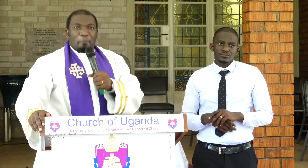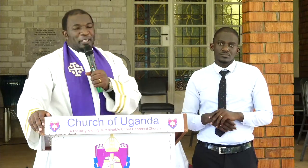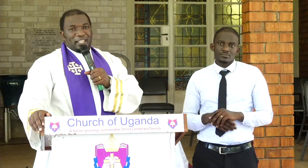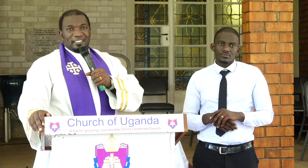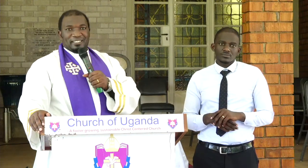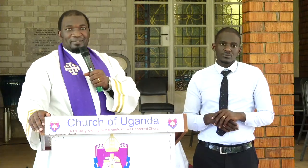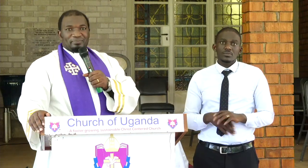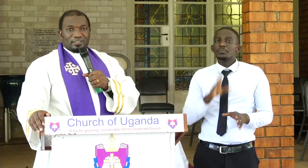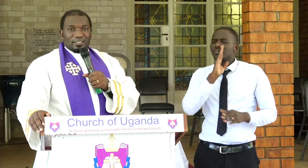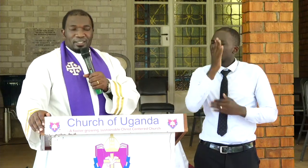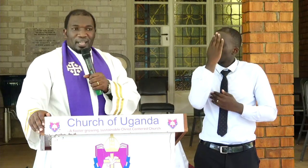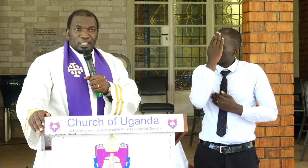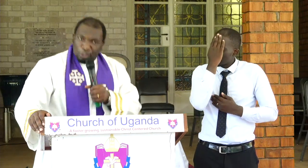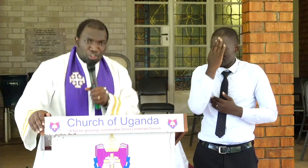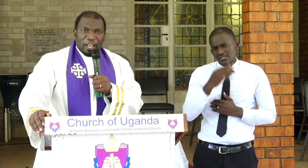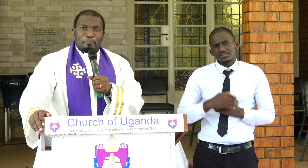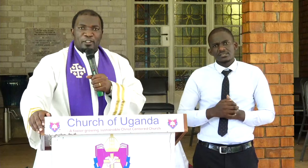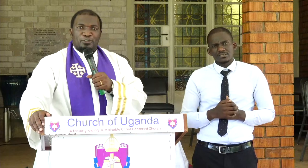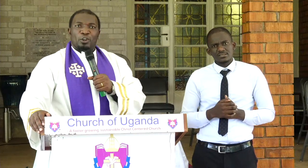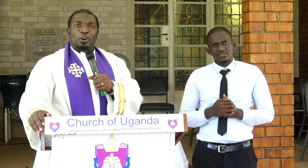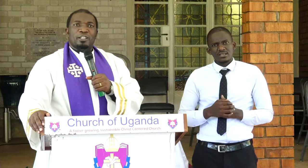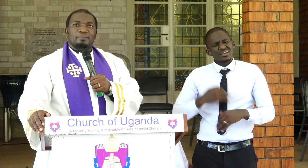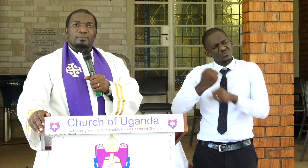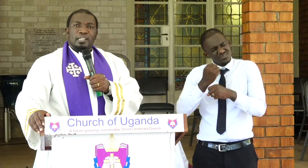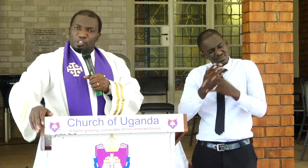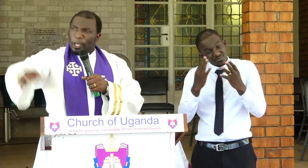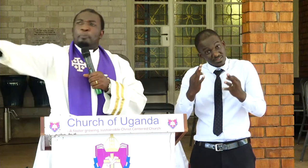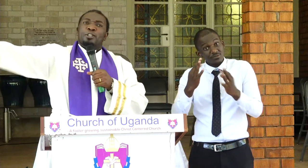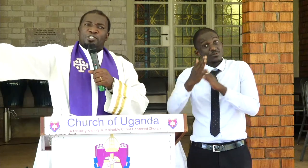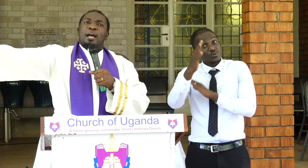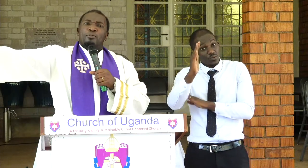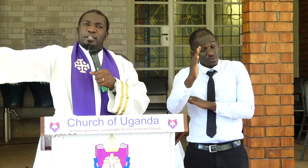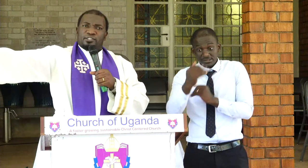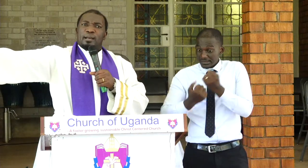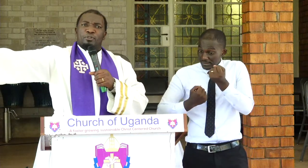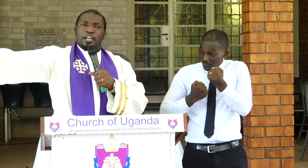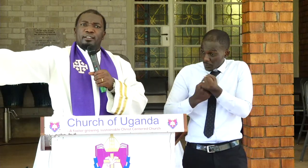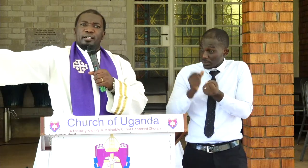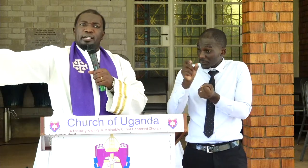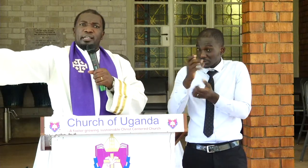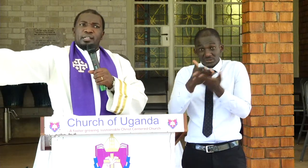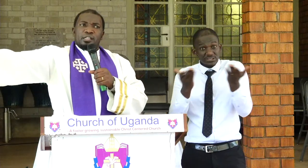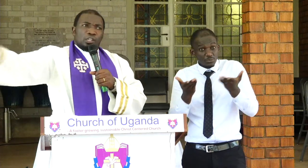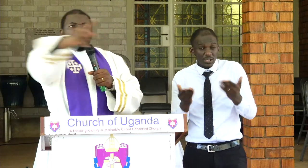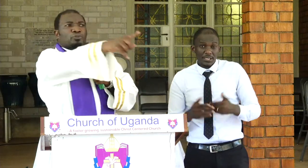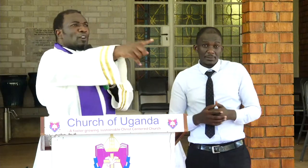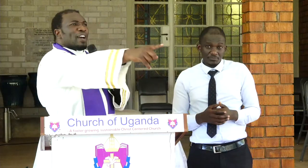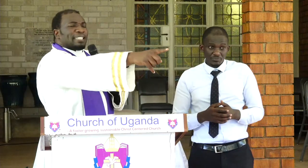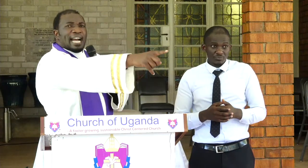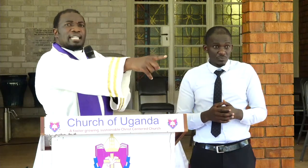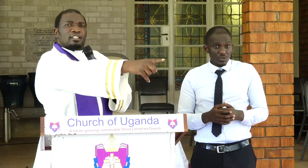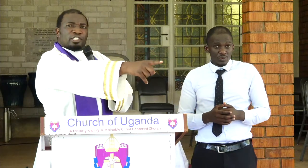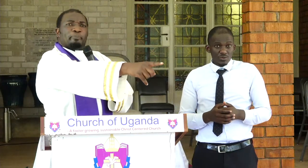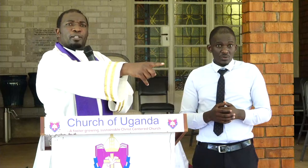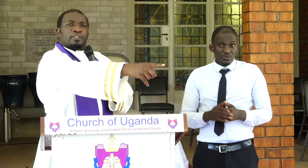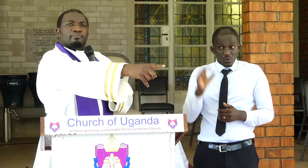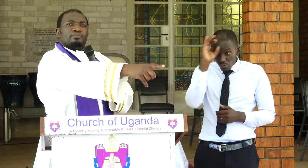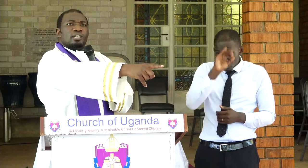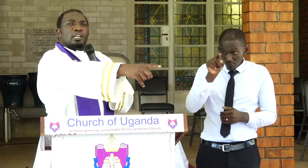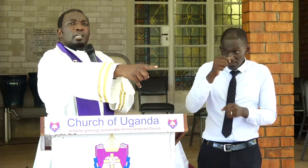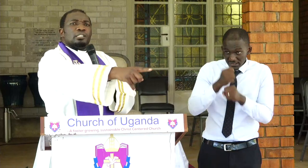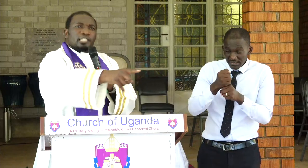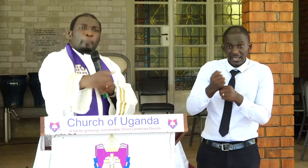be obedient and do something for God. Support someone somewhere. Look for that girl and support